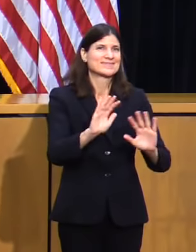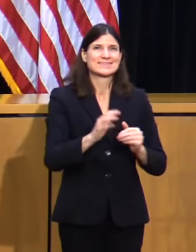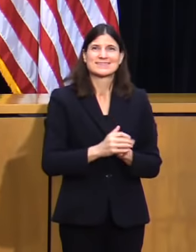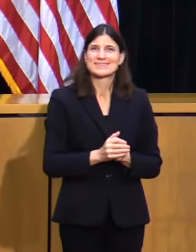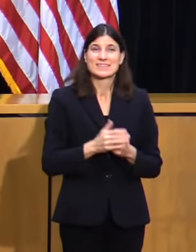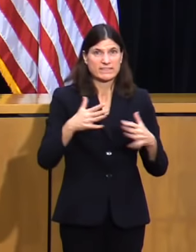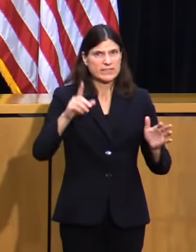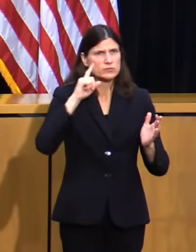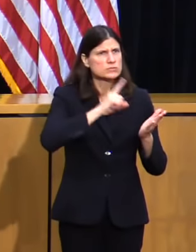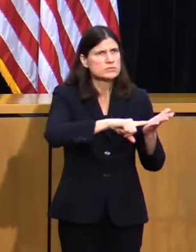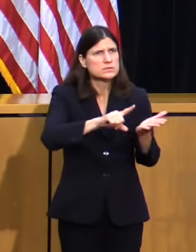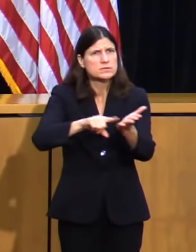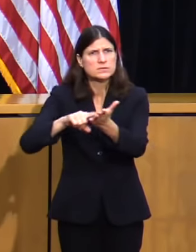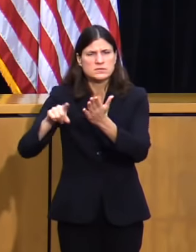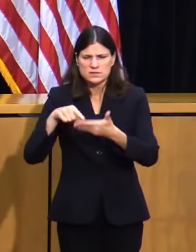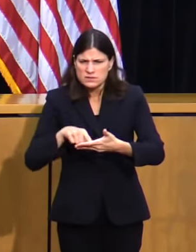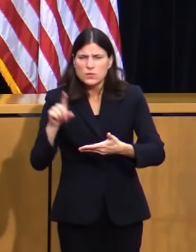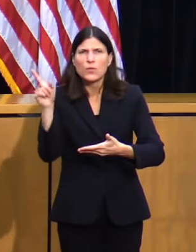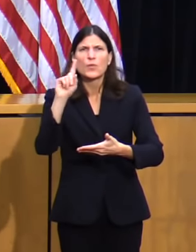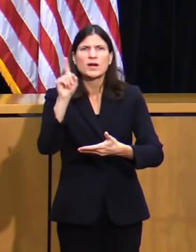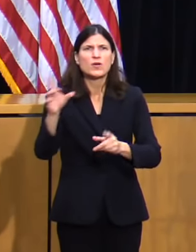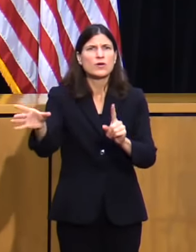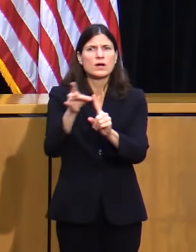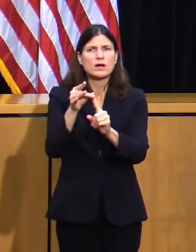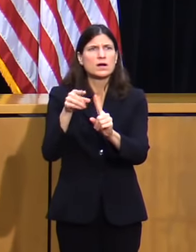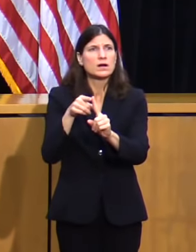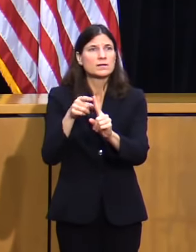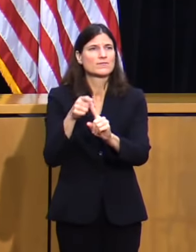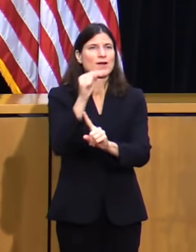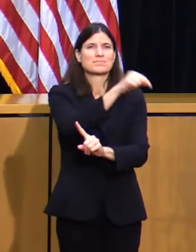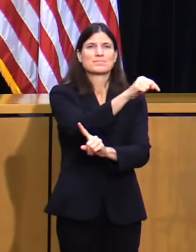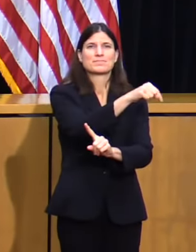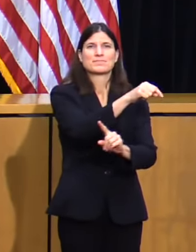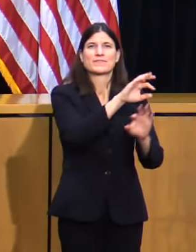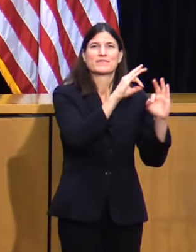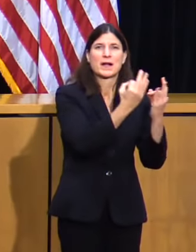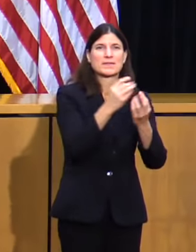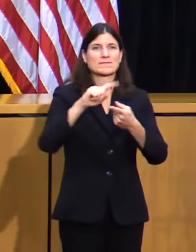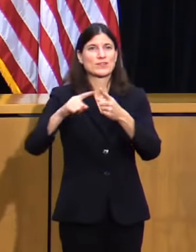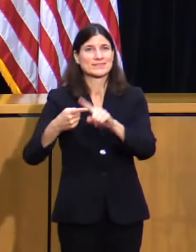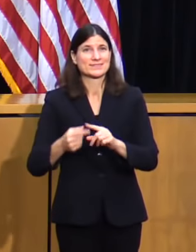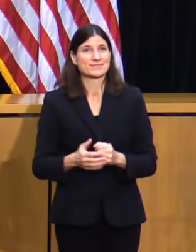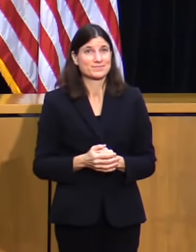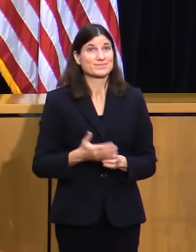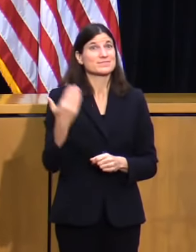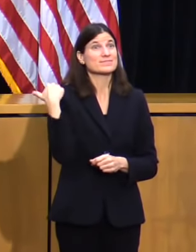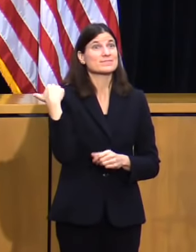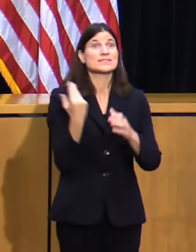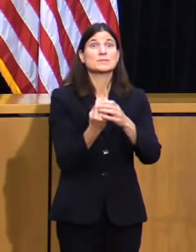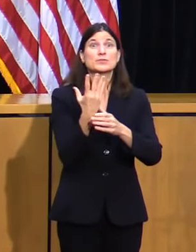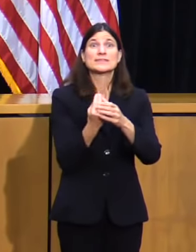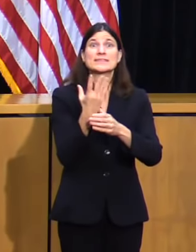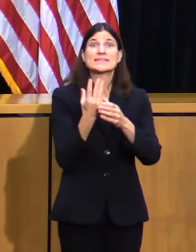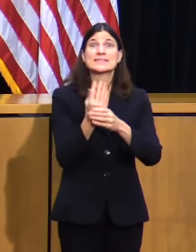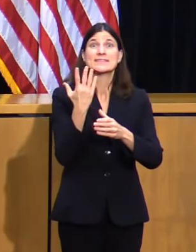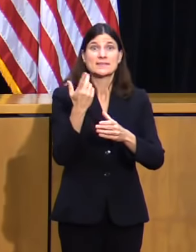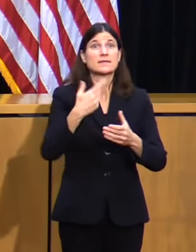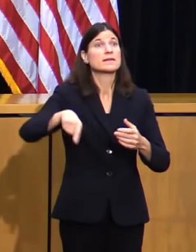grown since last spring, primarily as a result of people getting